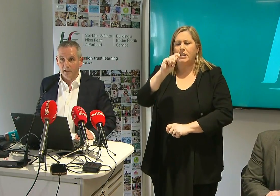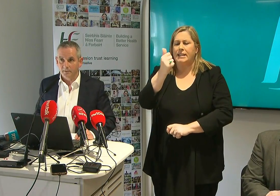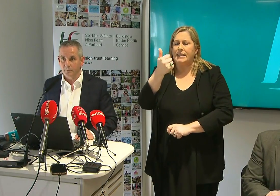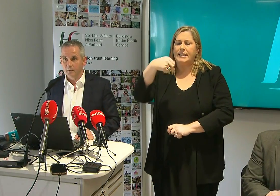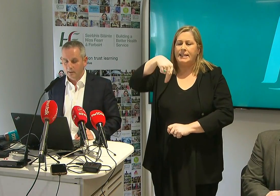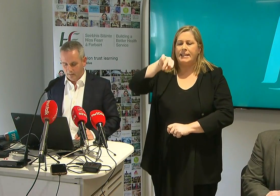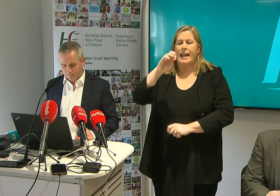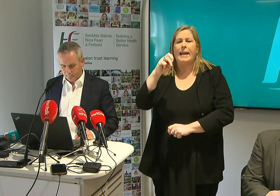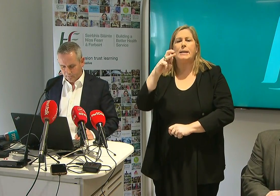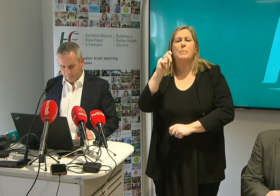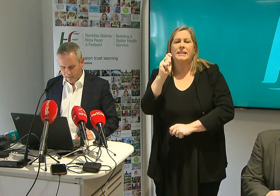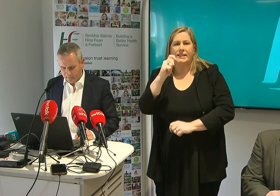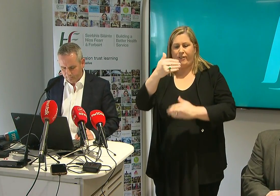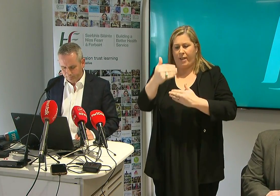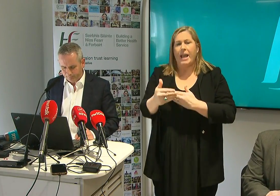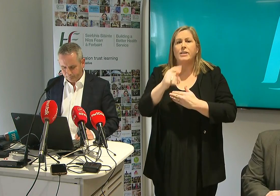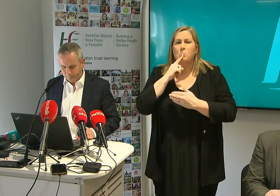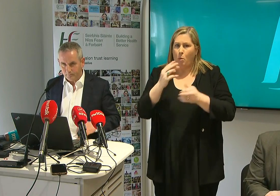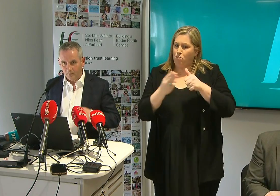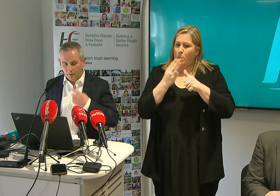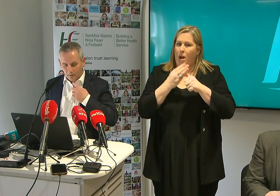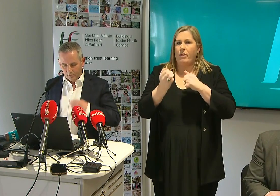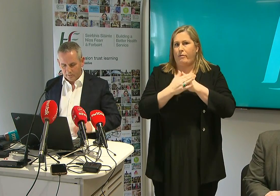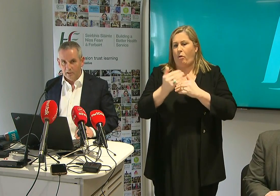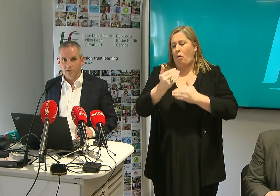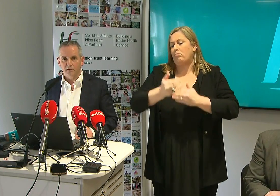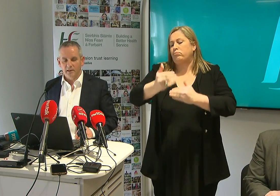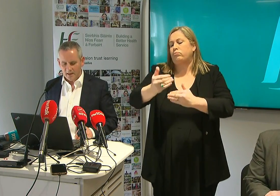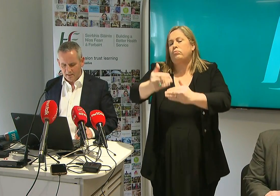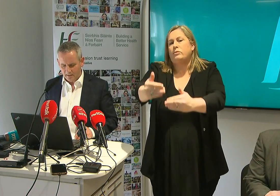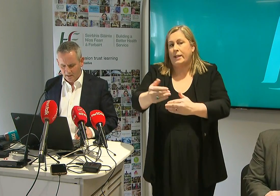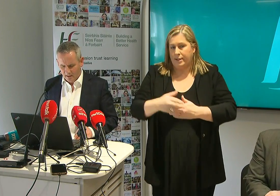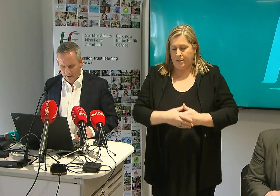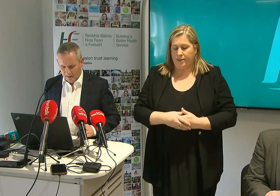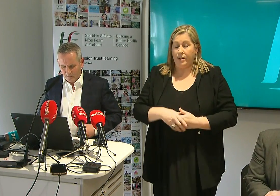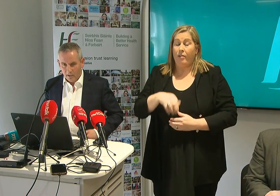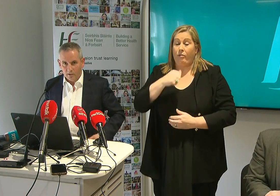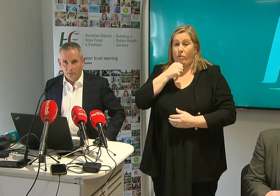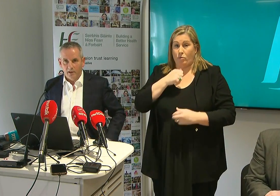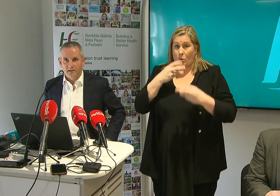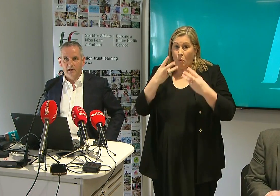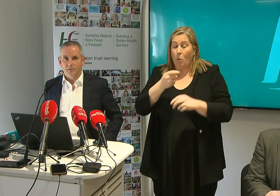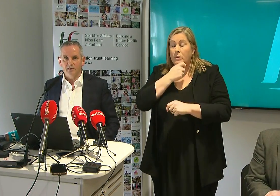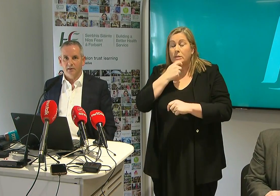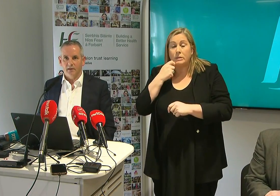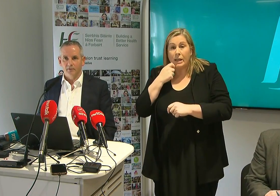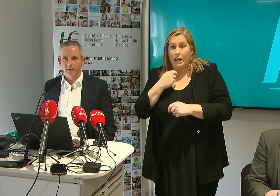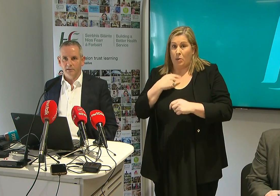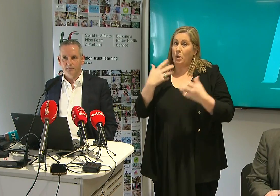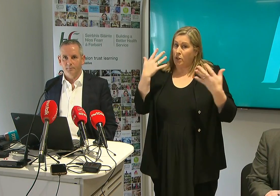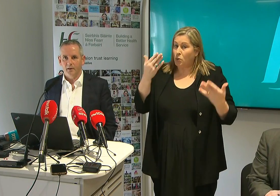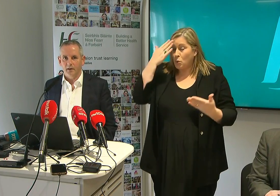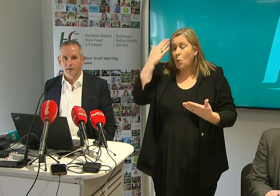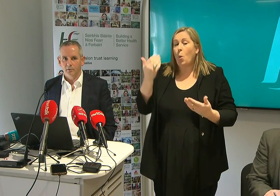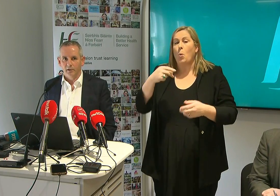prepare ourselves for further phases. First of all, just to restate, we know that we are dealing with a novel